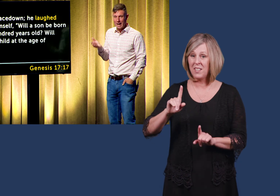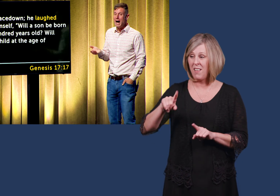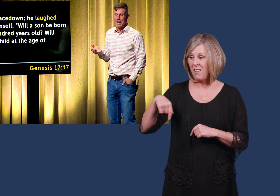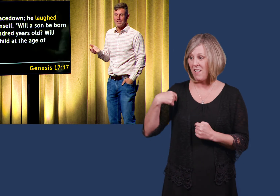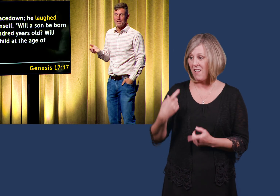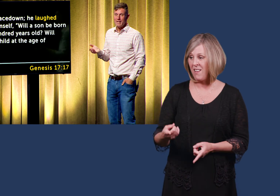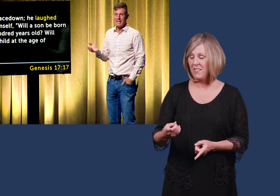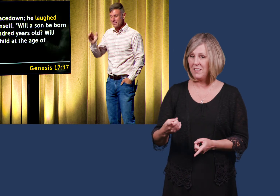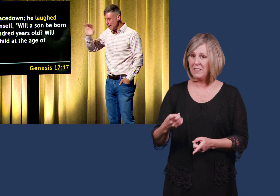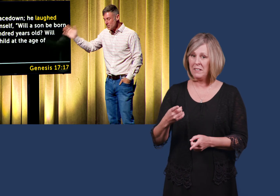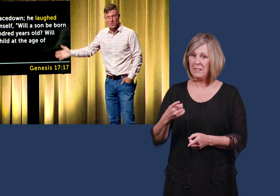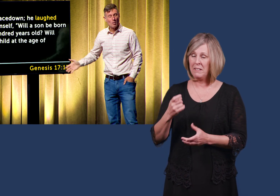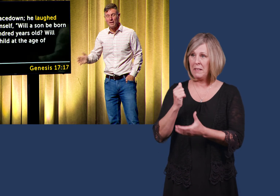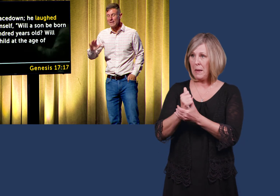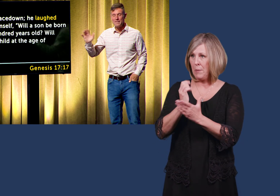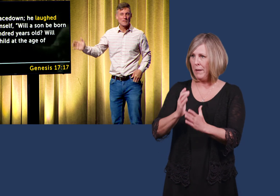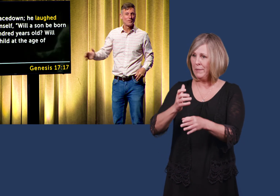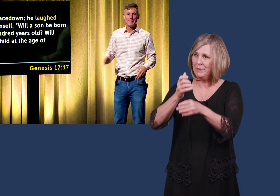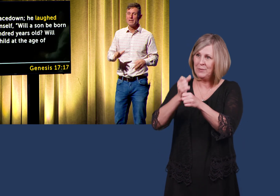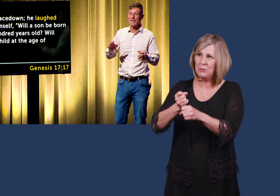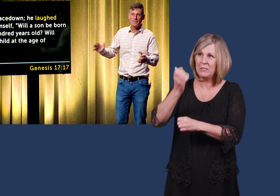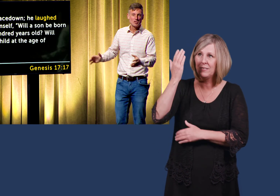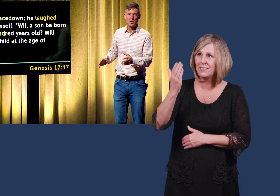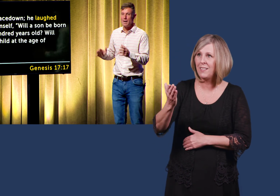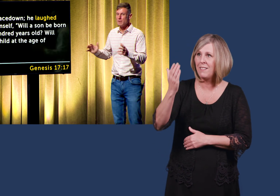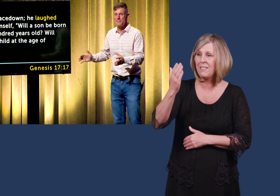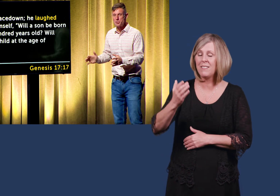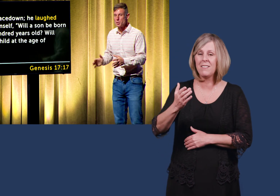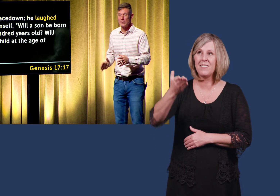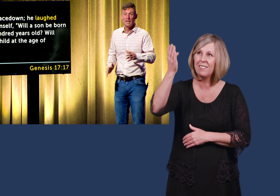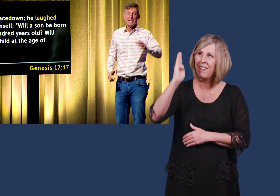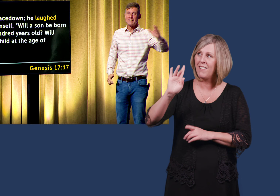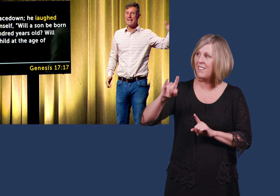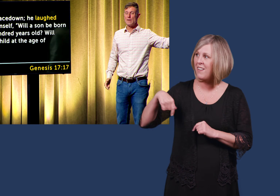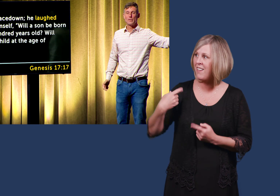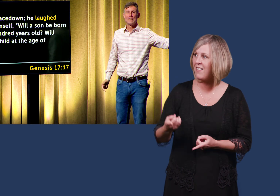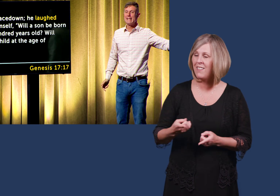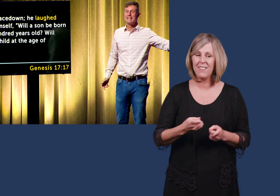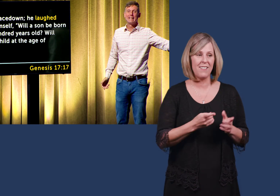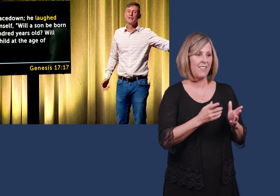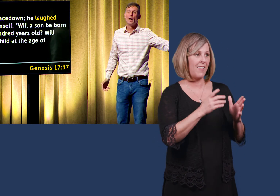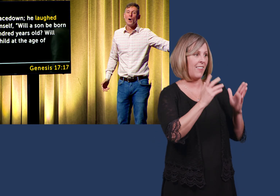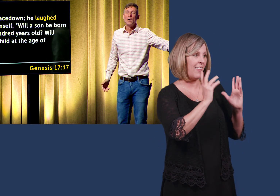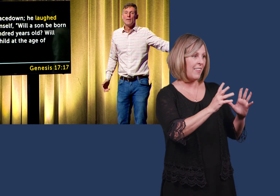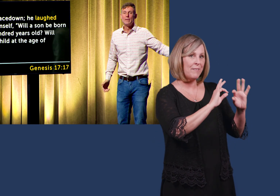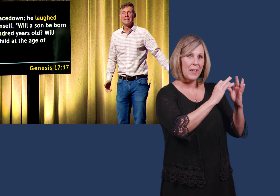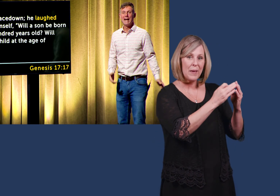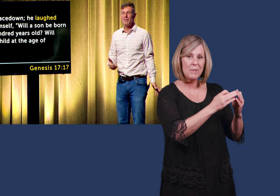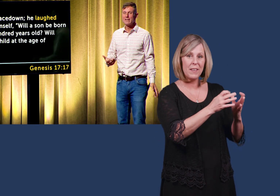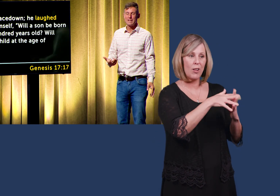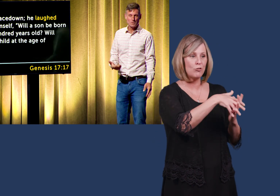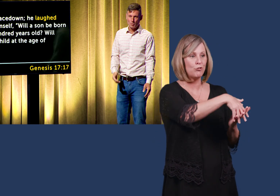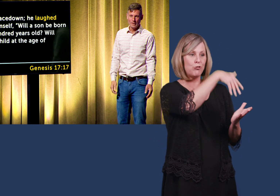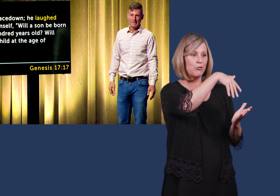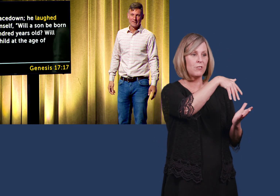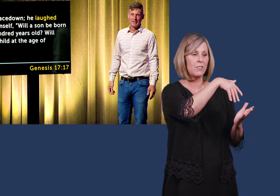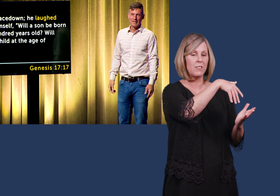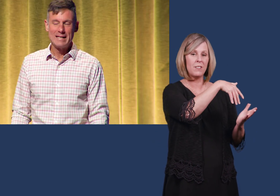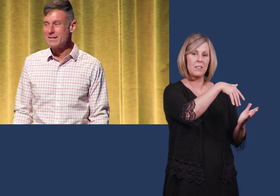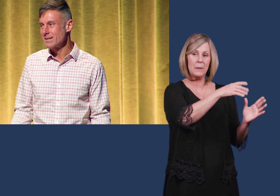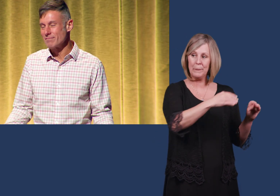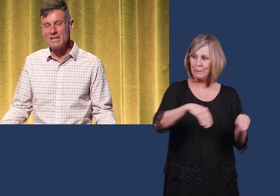a lot. He's left his homeland, left his family, left his job, left his career, set out for a land he didn't know. But now at this